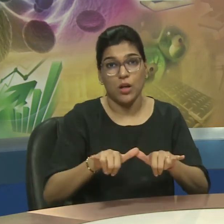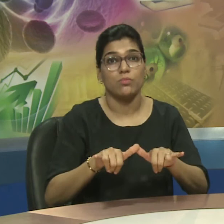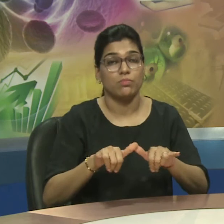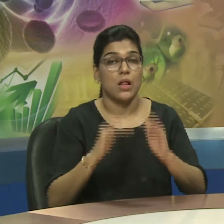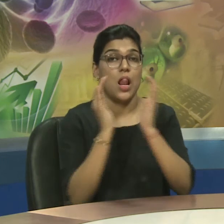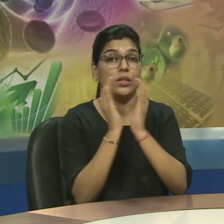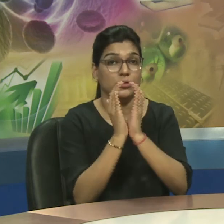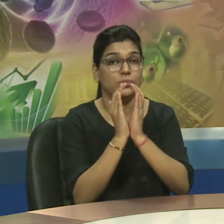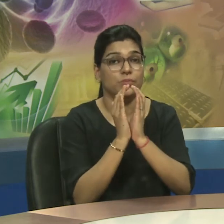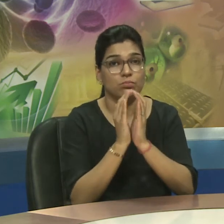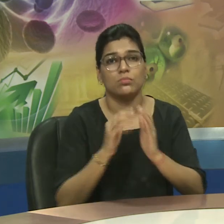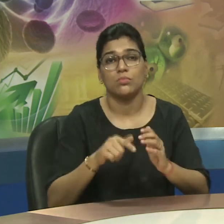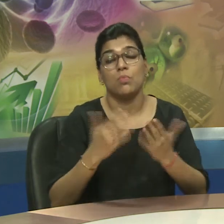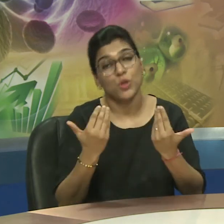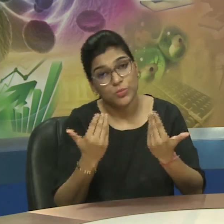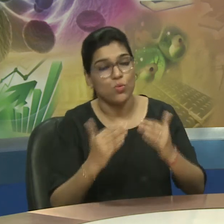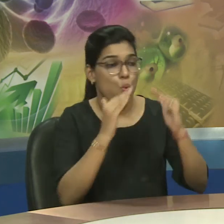Next is property insurance.